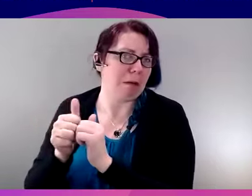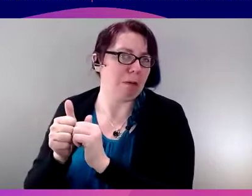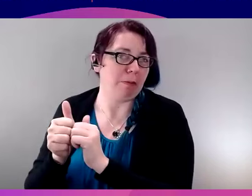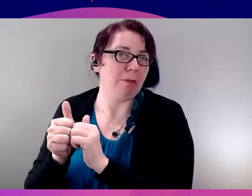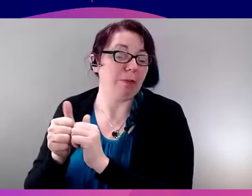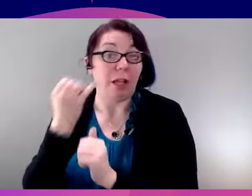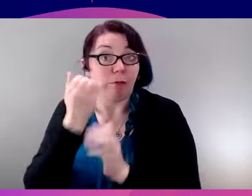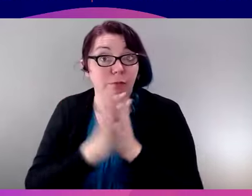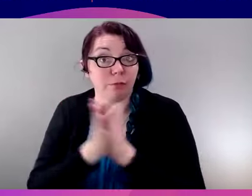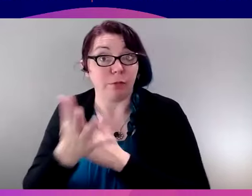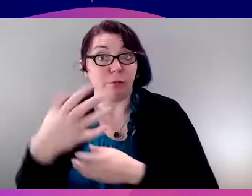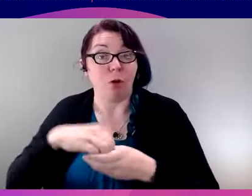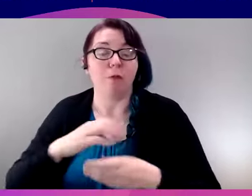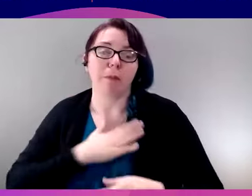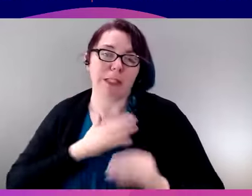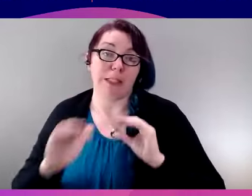sue@humanecanada.ca.